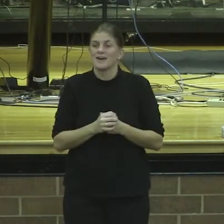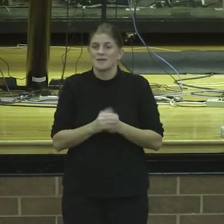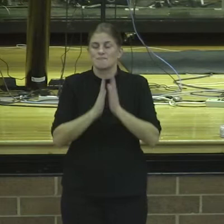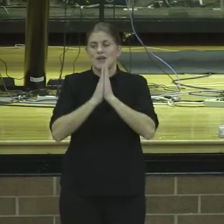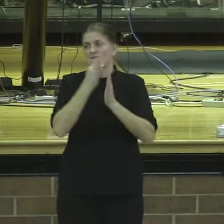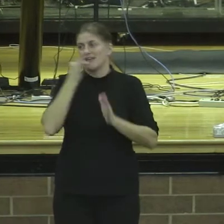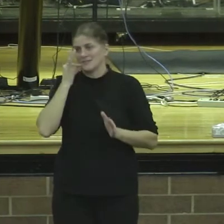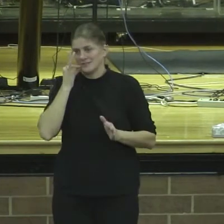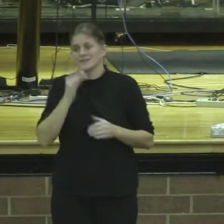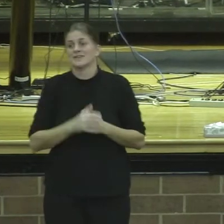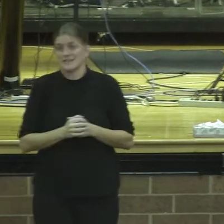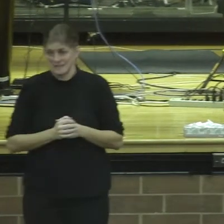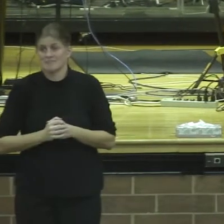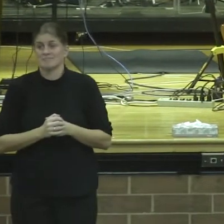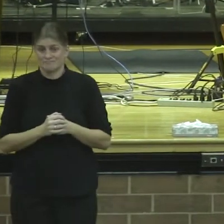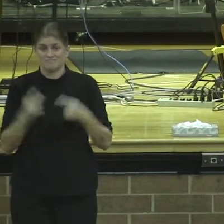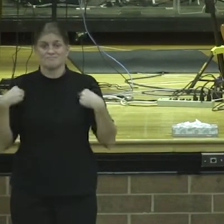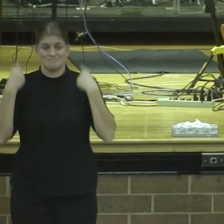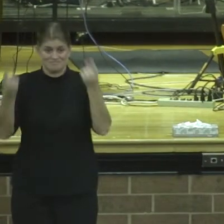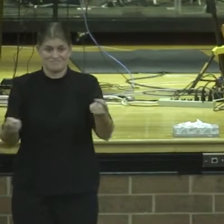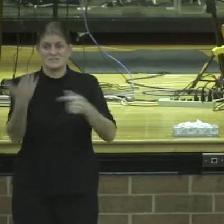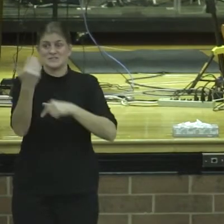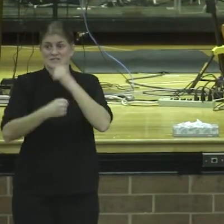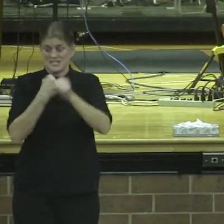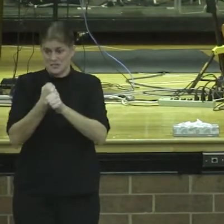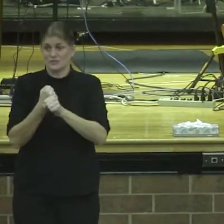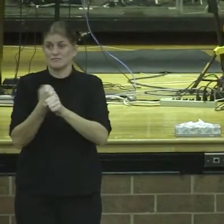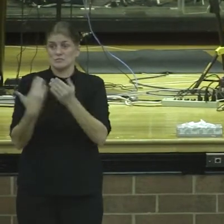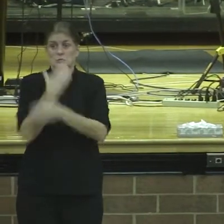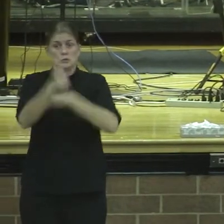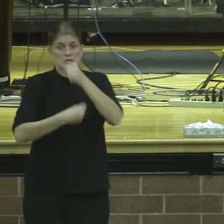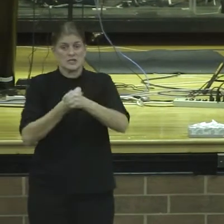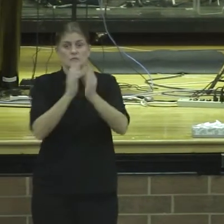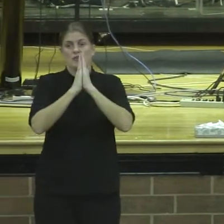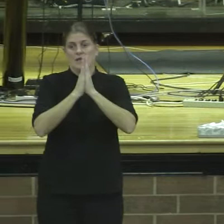different lengths in different ways, but we've always felt led to bring in the new year through prayer.